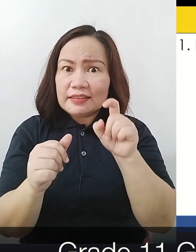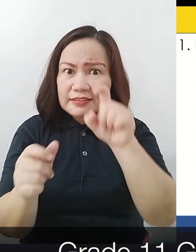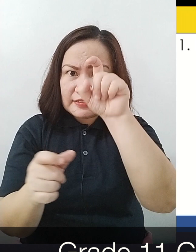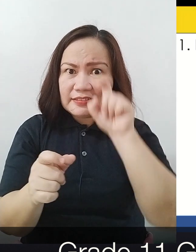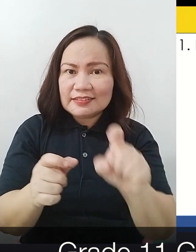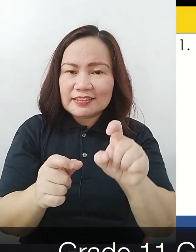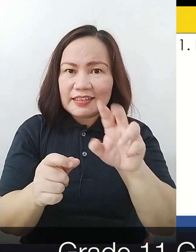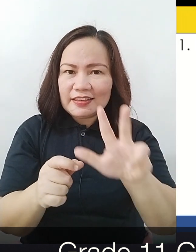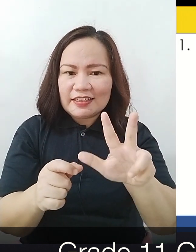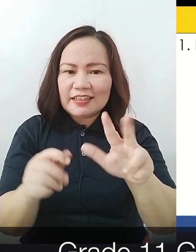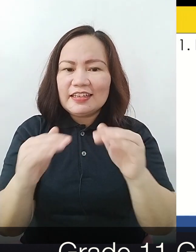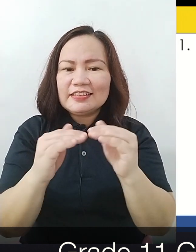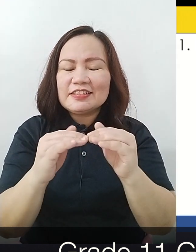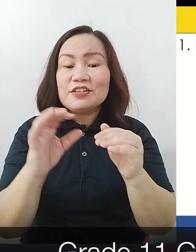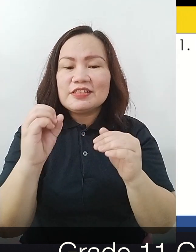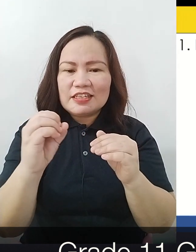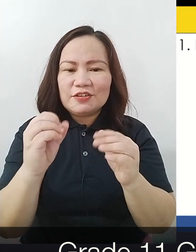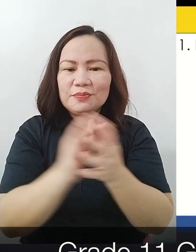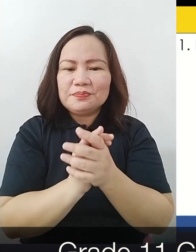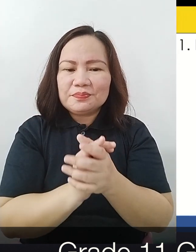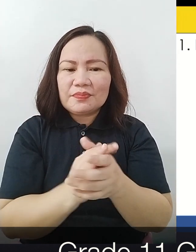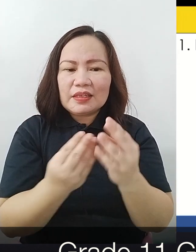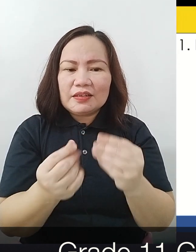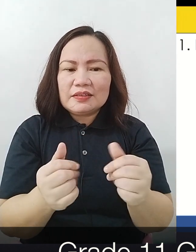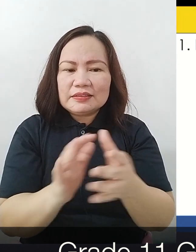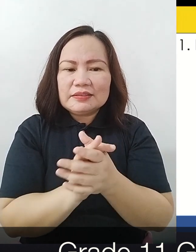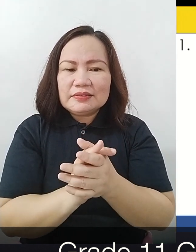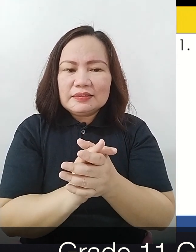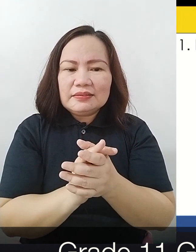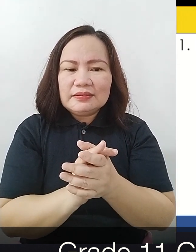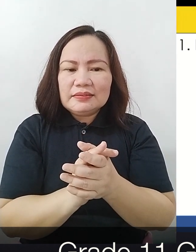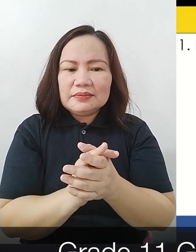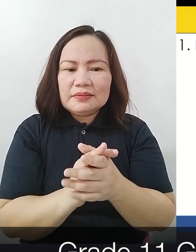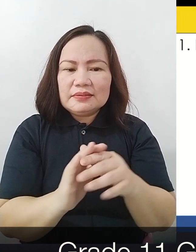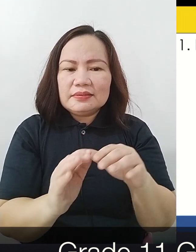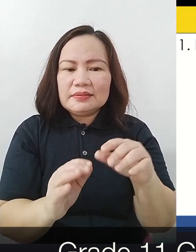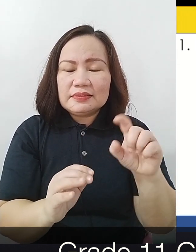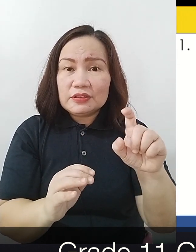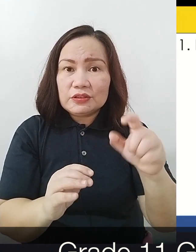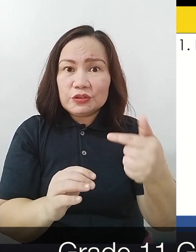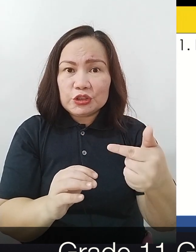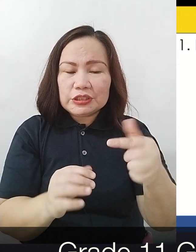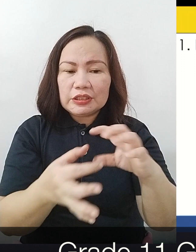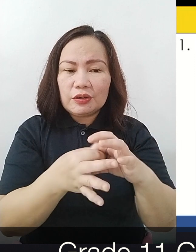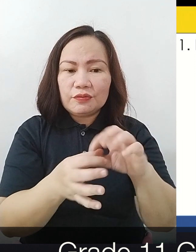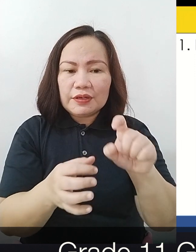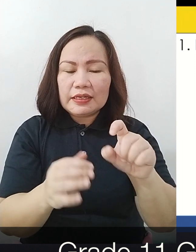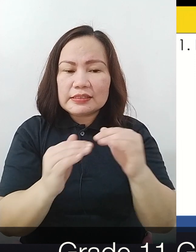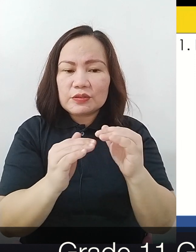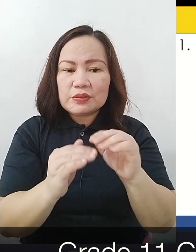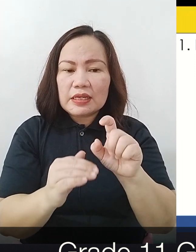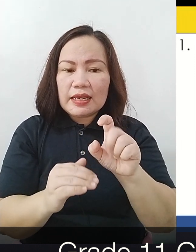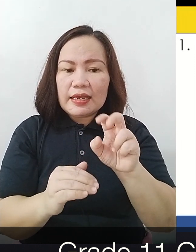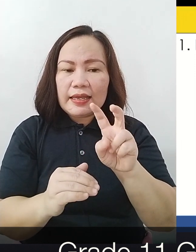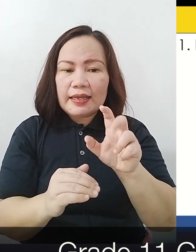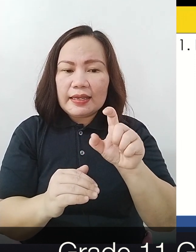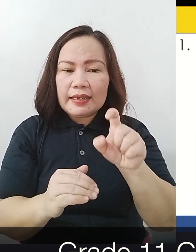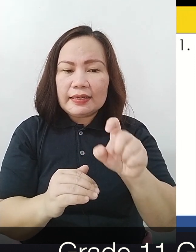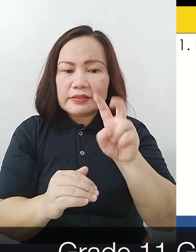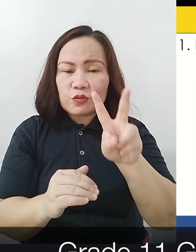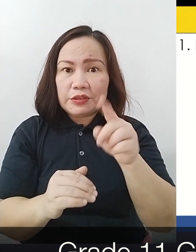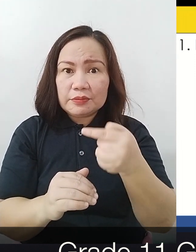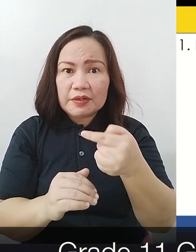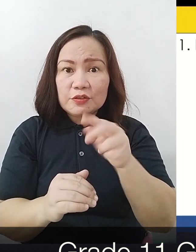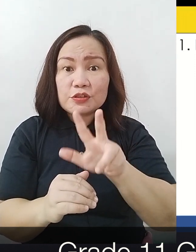is 0. Correct. Next, g of x is equal to x squared minus 3x